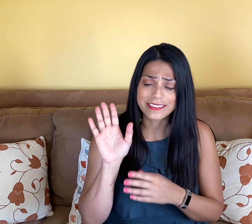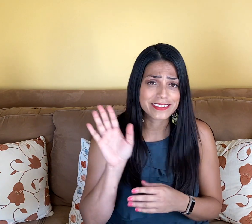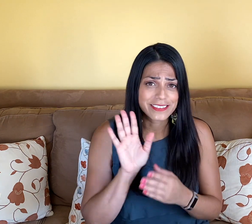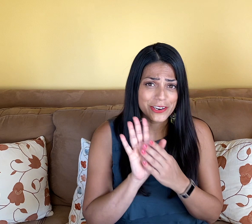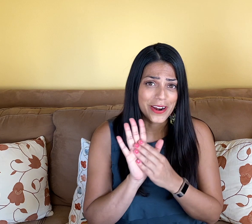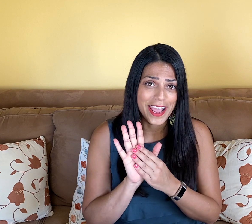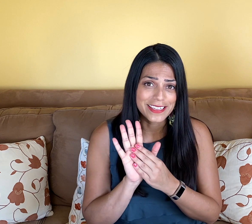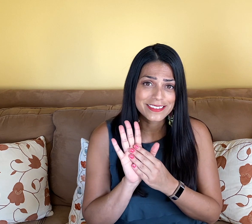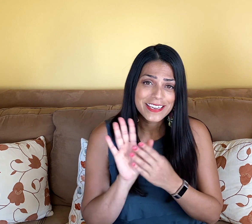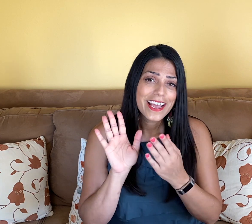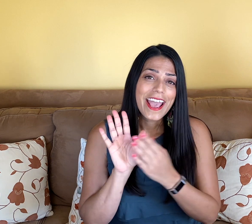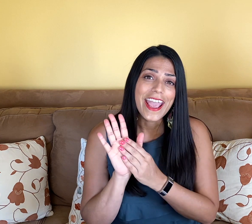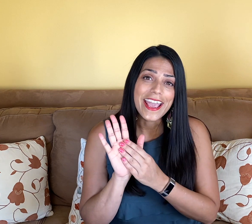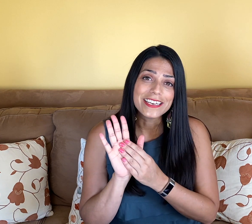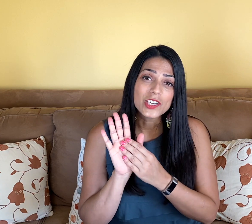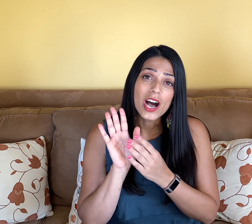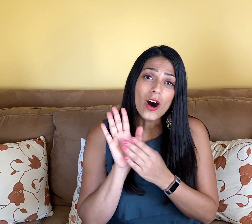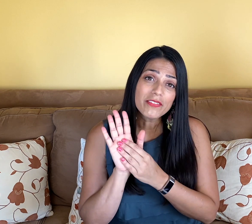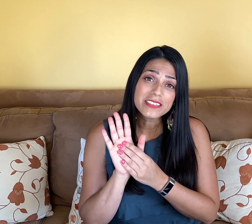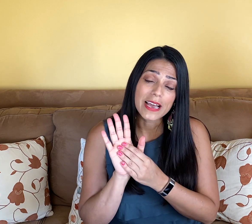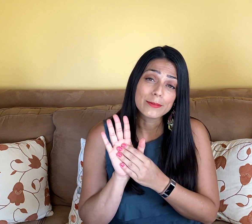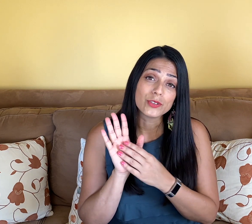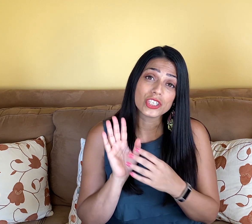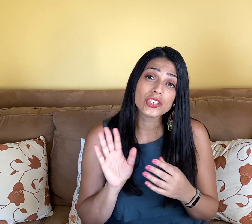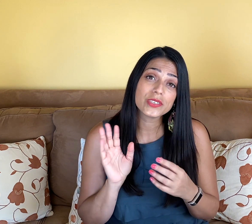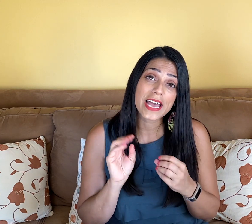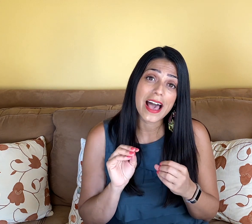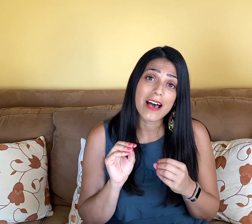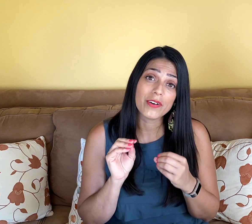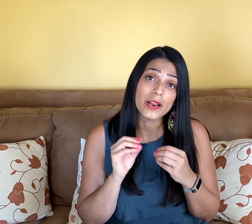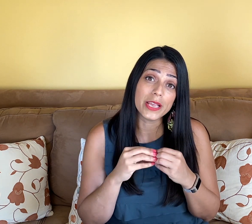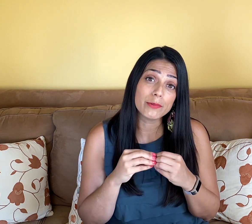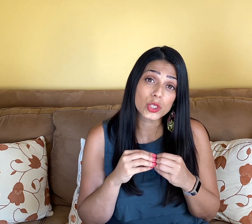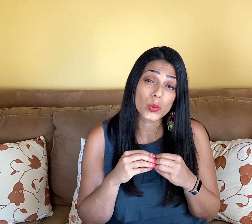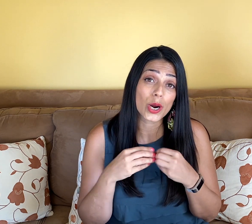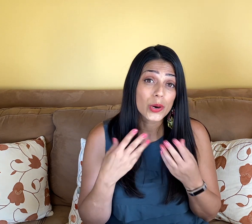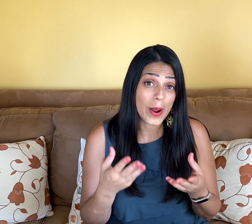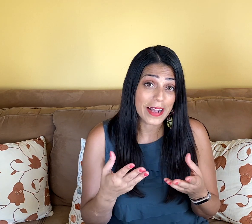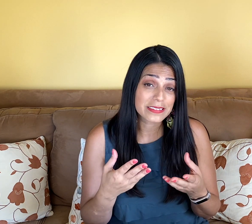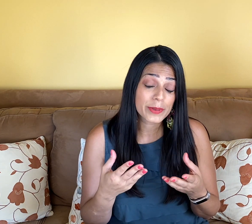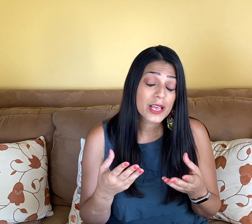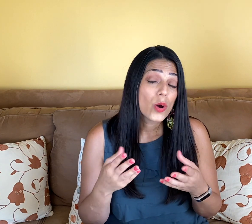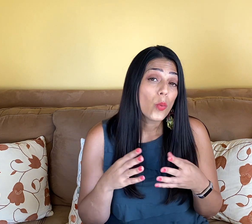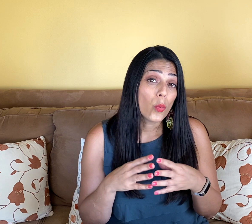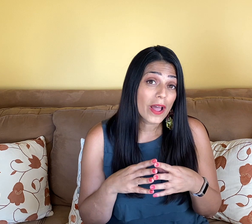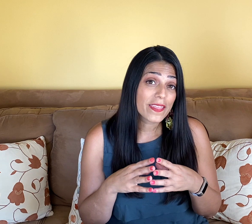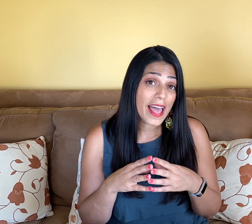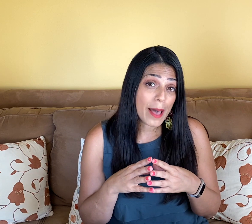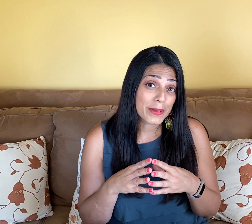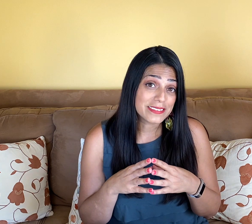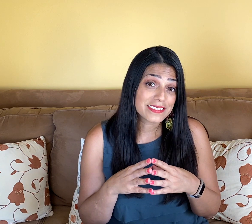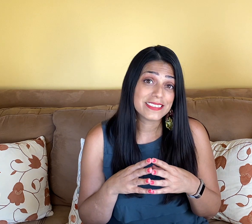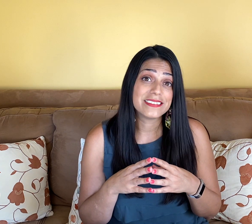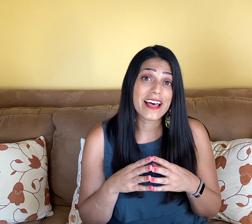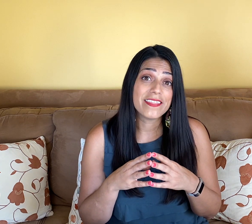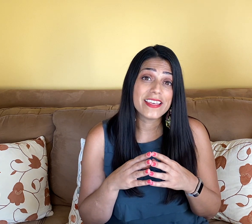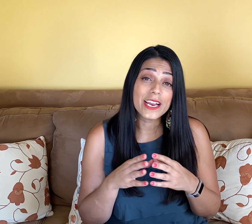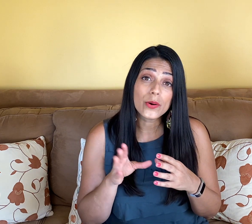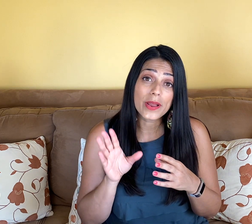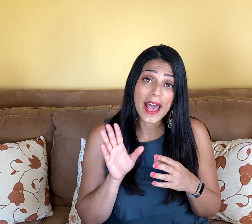exist in their hands. And oftentimes, when children have an immature grasp, what happens is that they don't